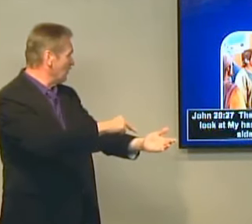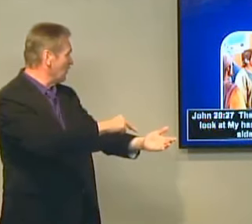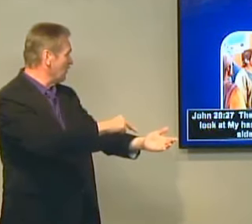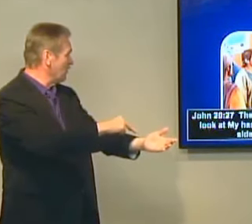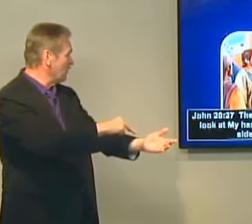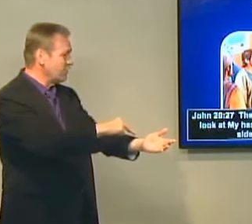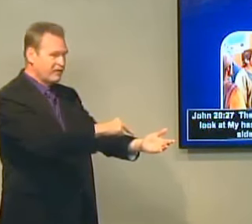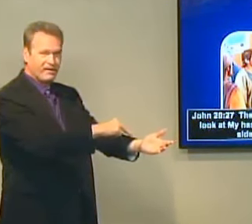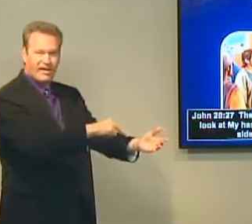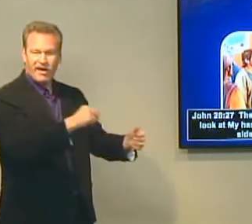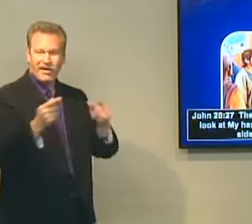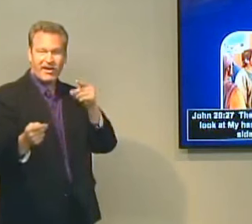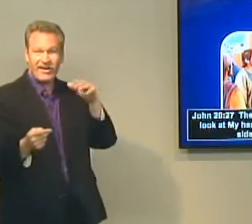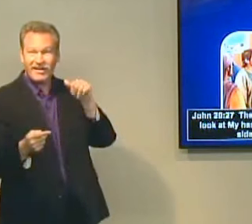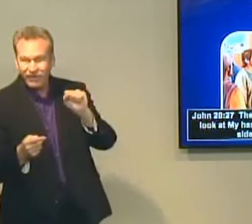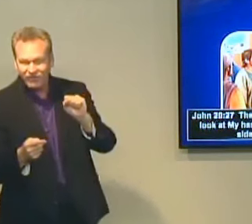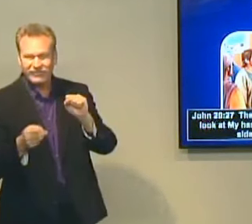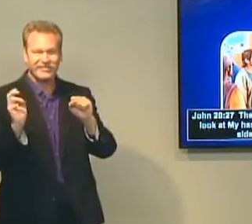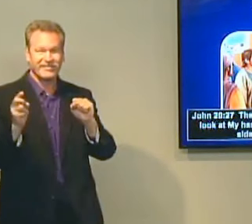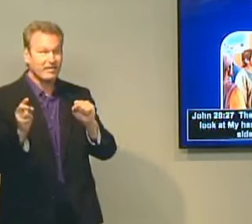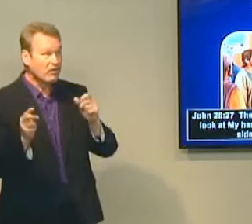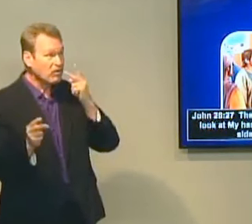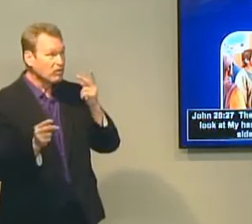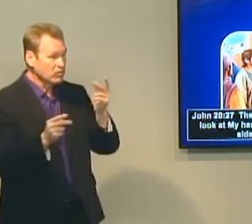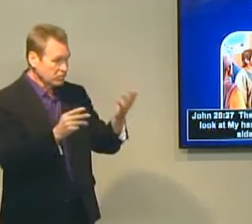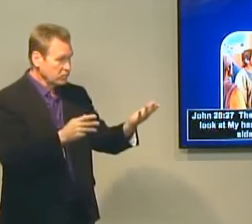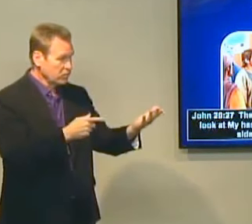Reach your hands here. Put your hand into my side. side.